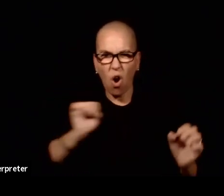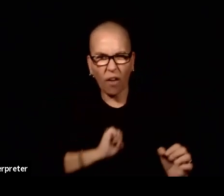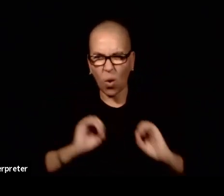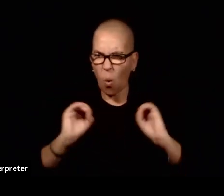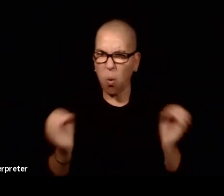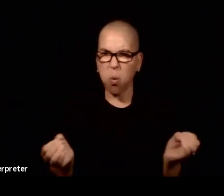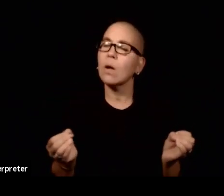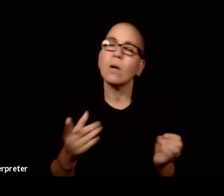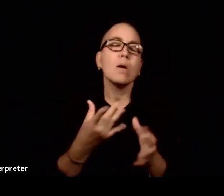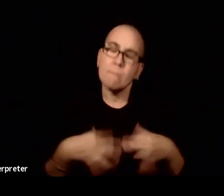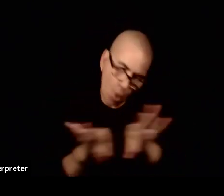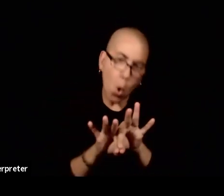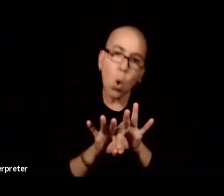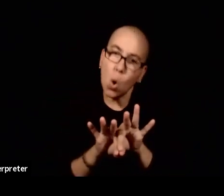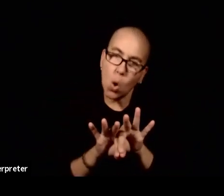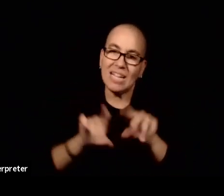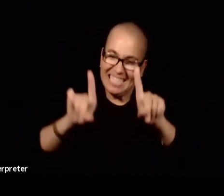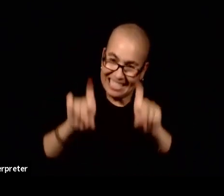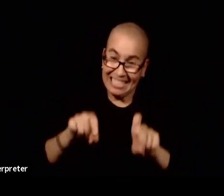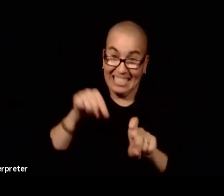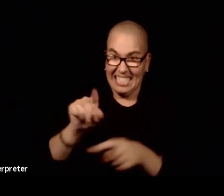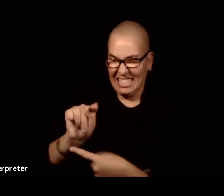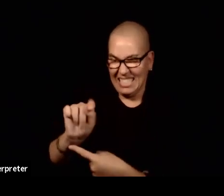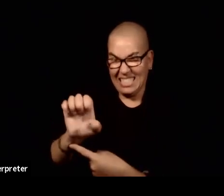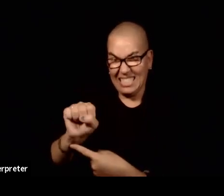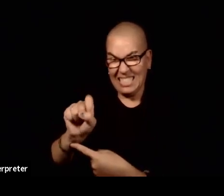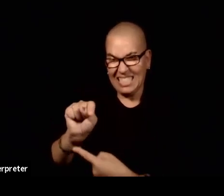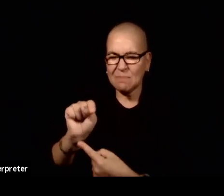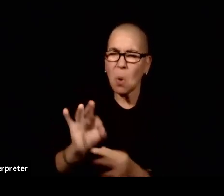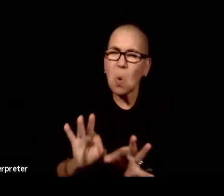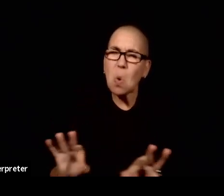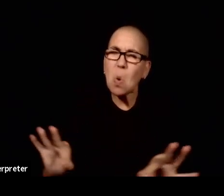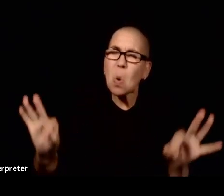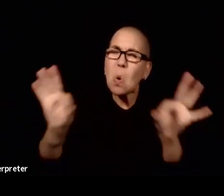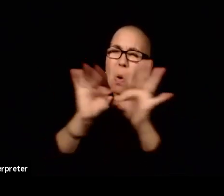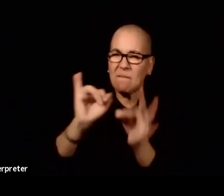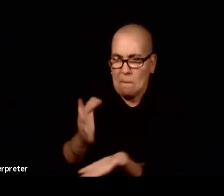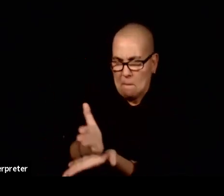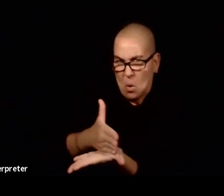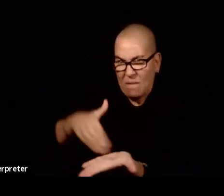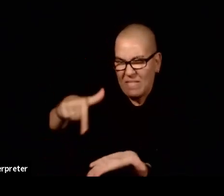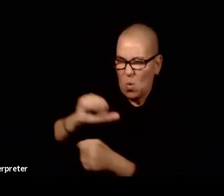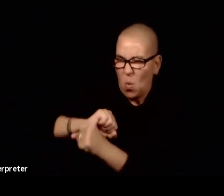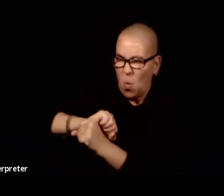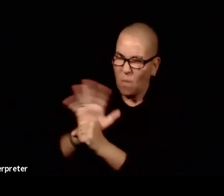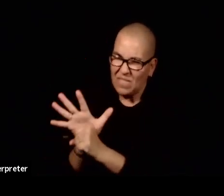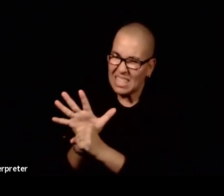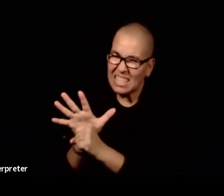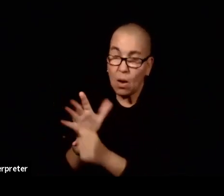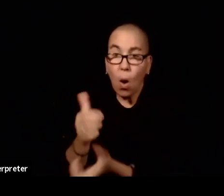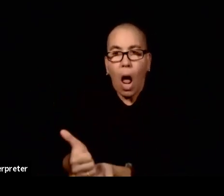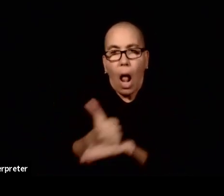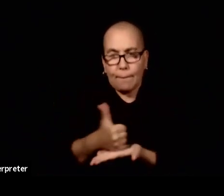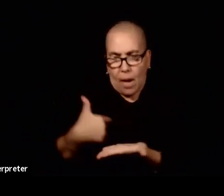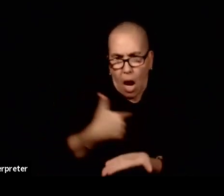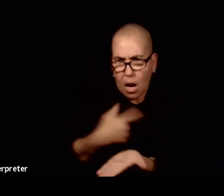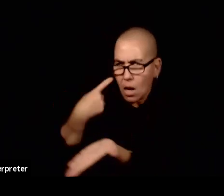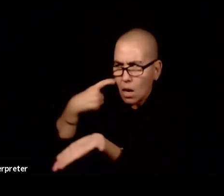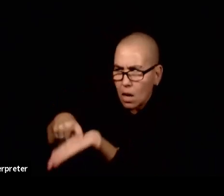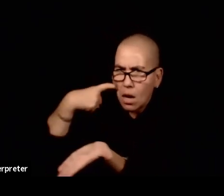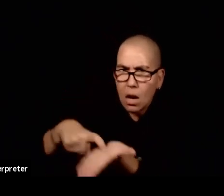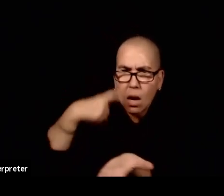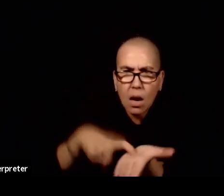to COVID-19. Because it's through testing that we can identify cases and provide people with the information they need to help take care of